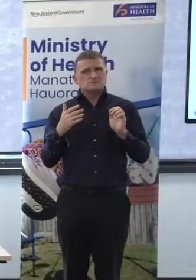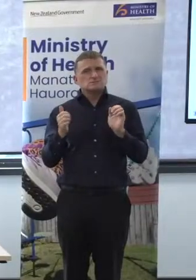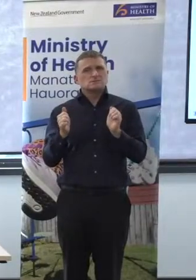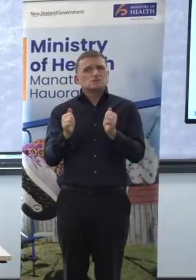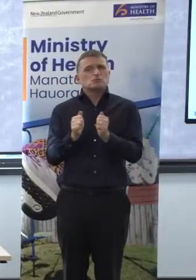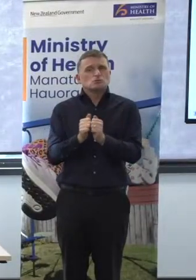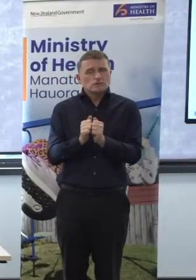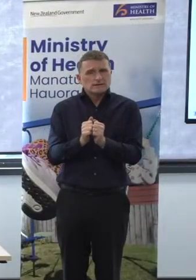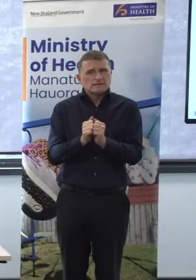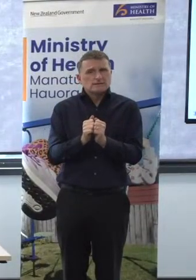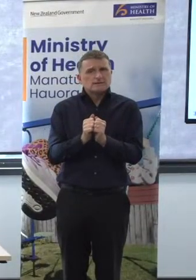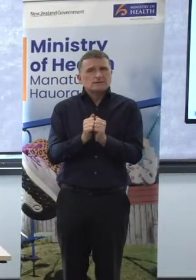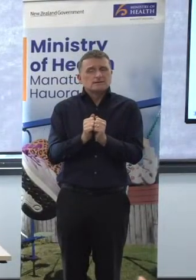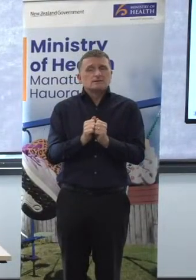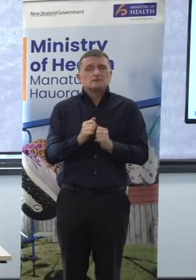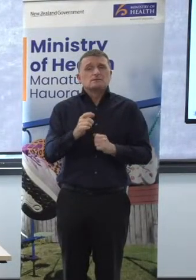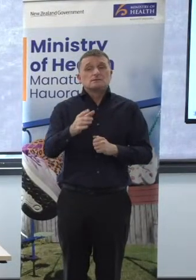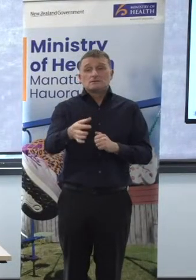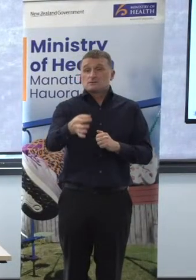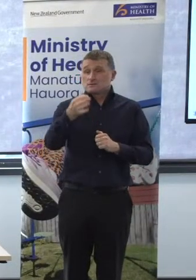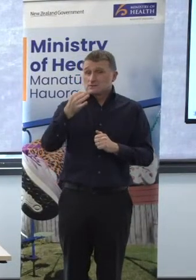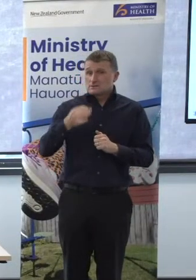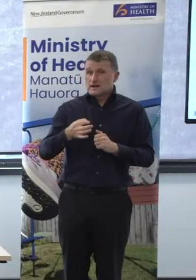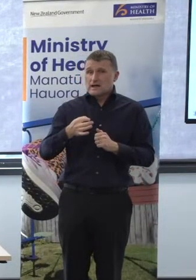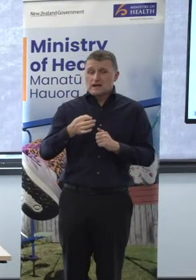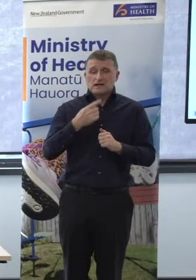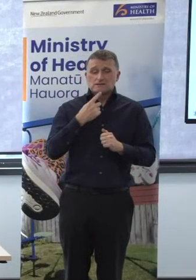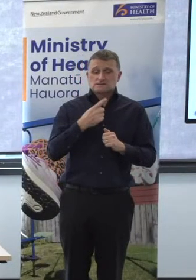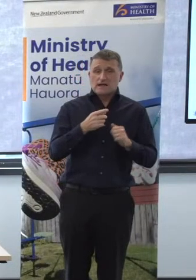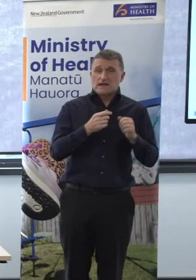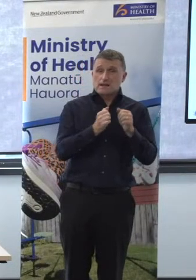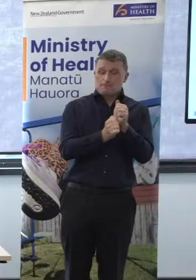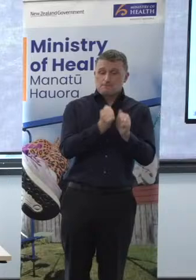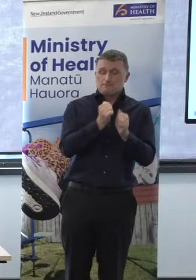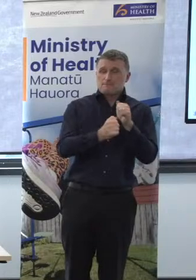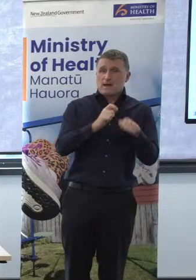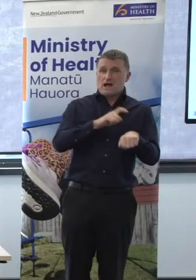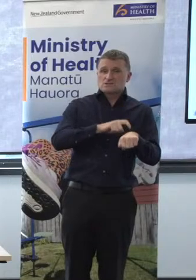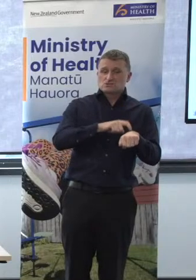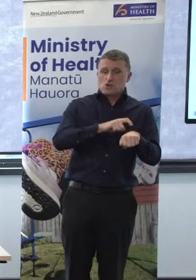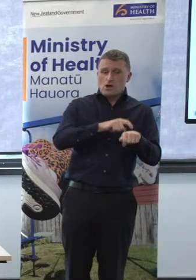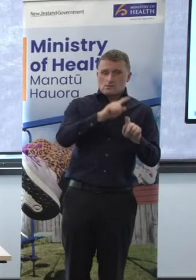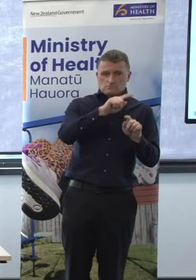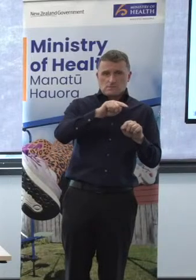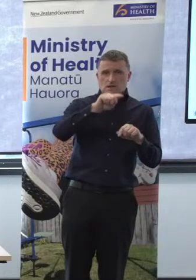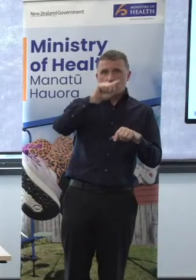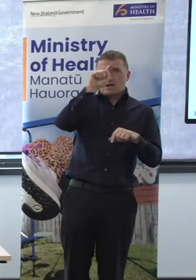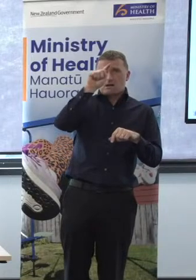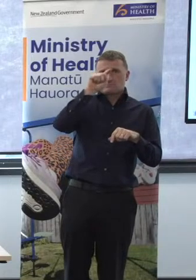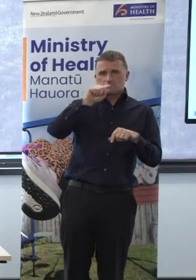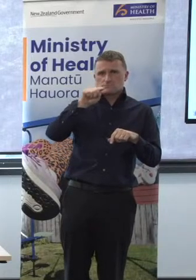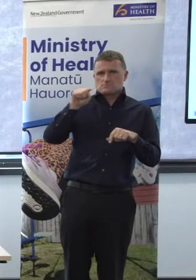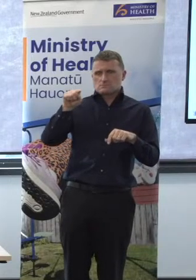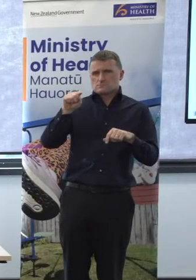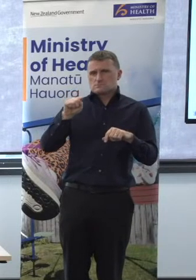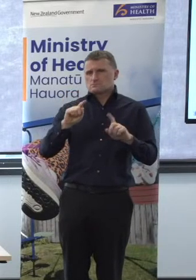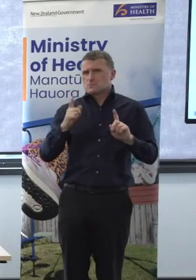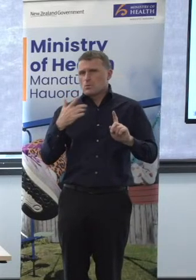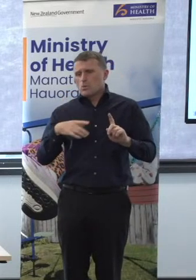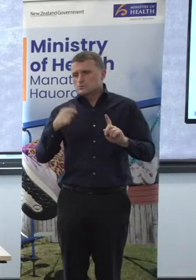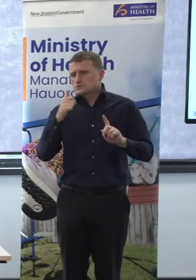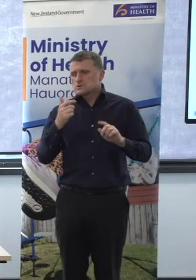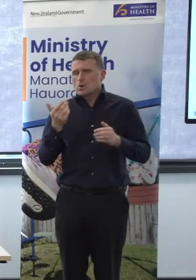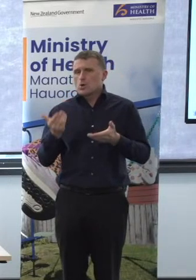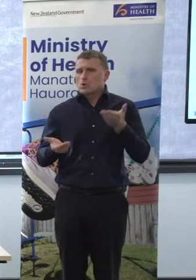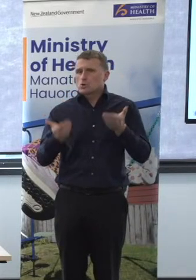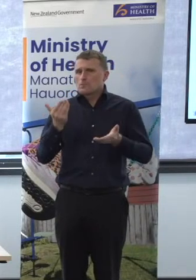that it's still been quite high and steady since March, but case numbers have sort of fluctuated. So what is the reason between